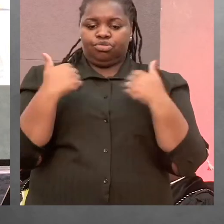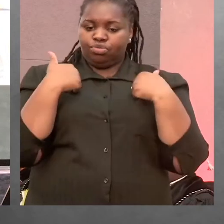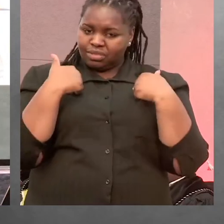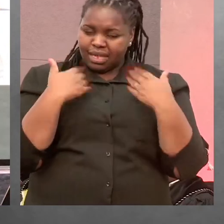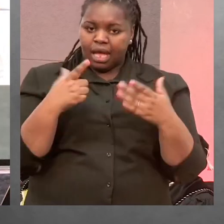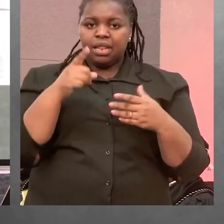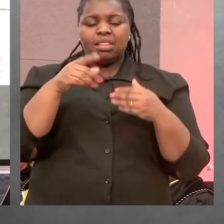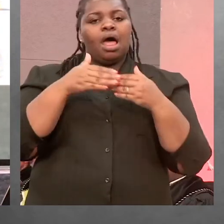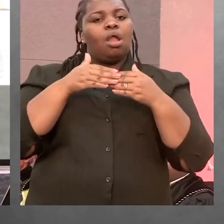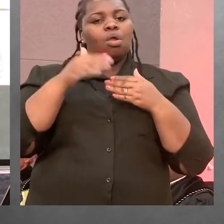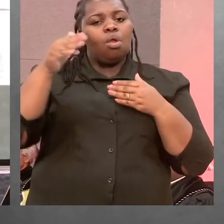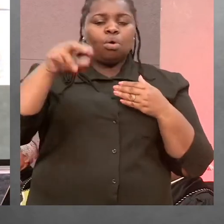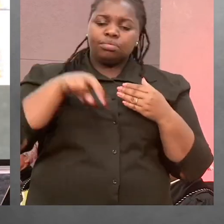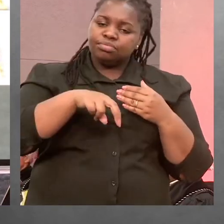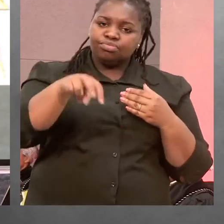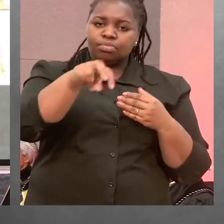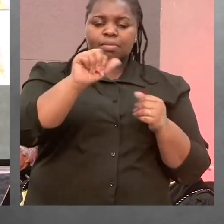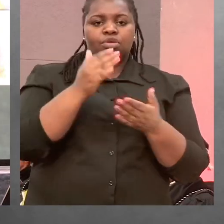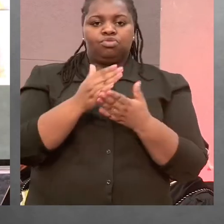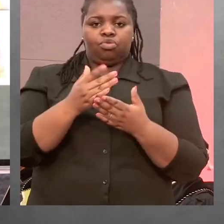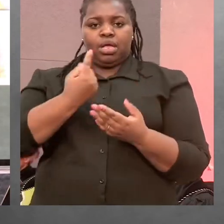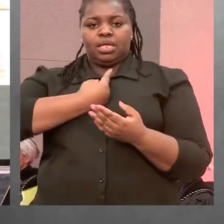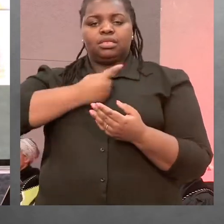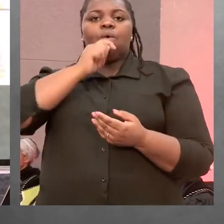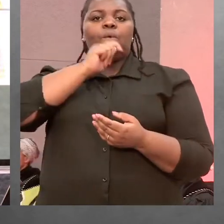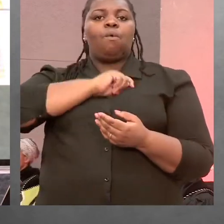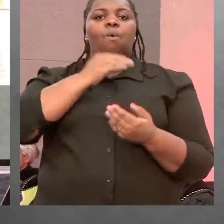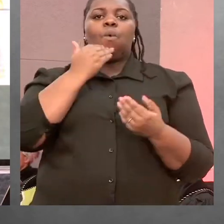that long journey towards finding their true selves.